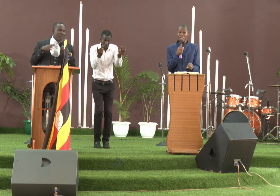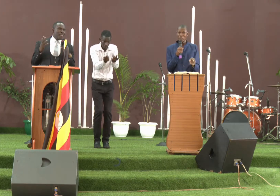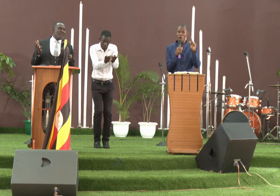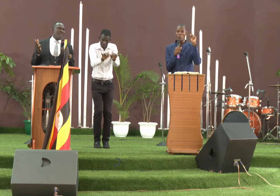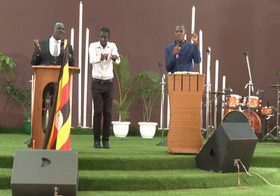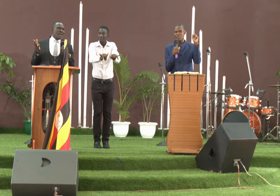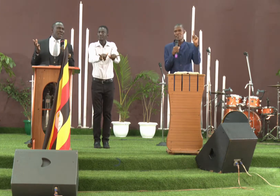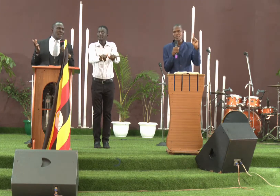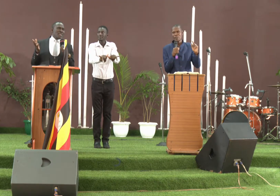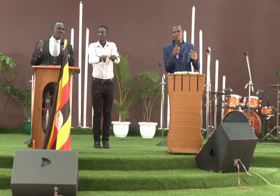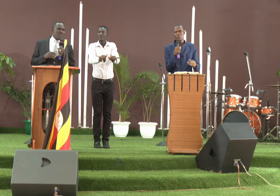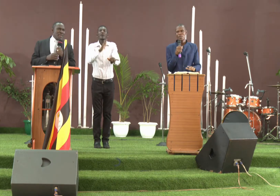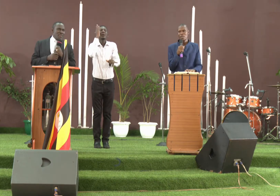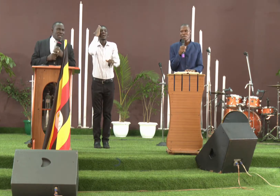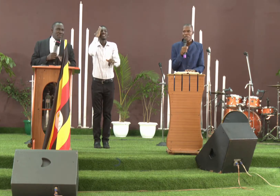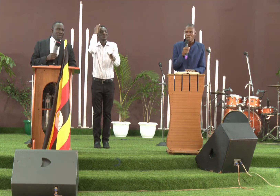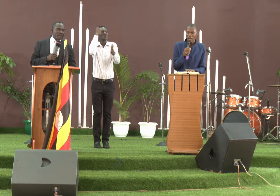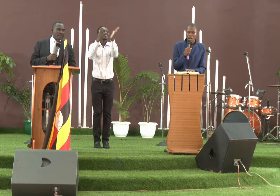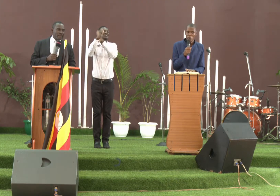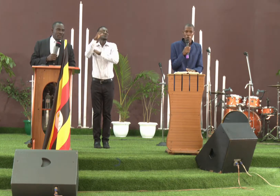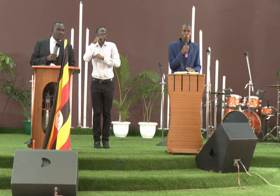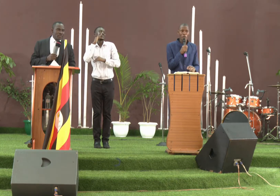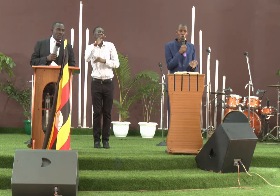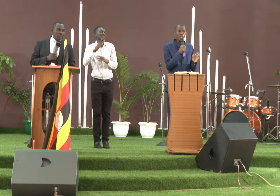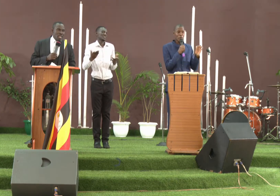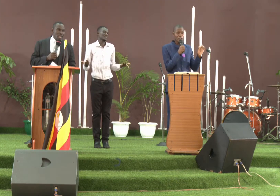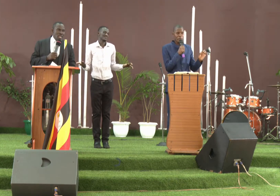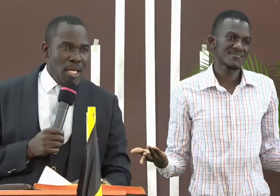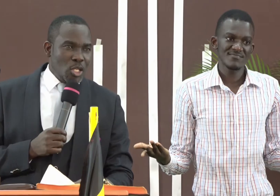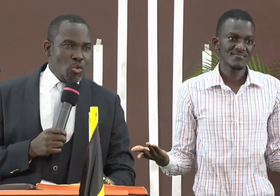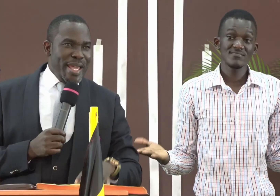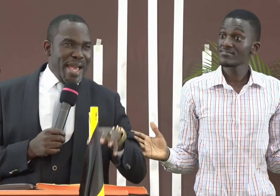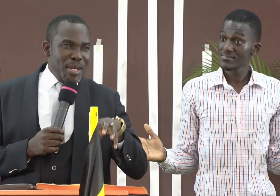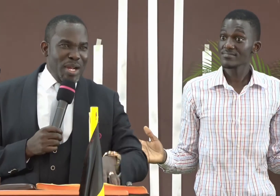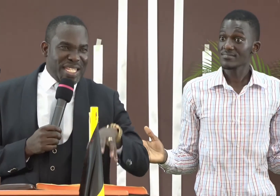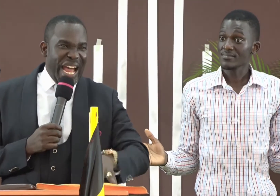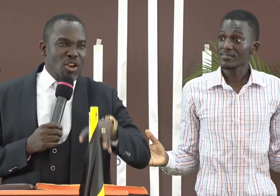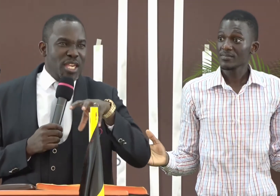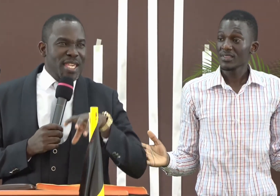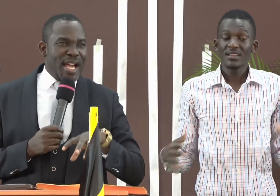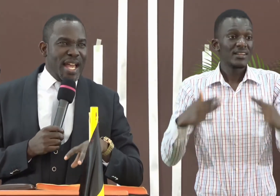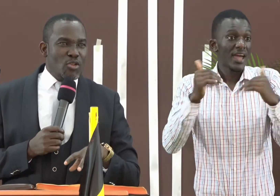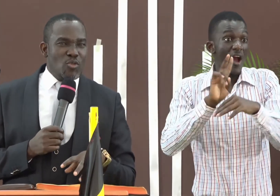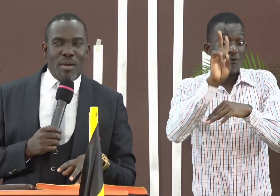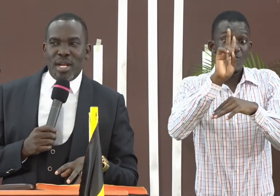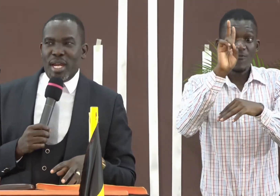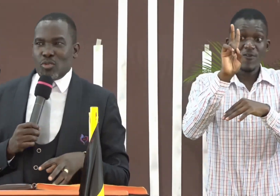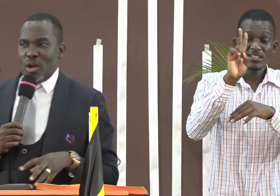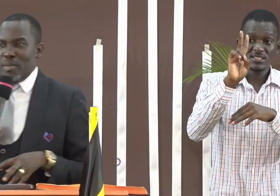Abraham stays in one place and knows what God tells him to